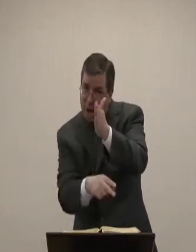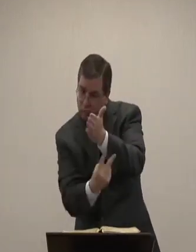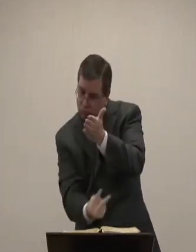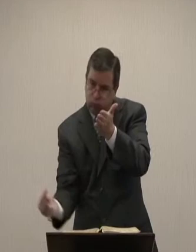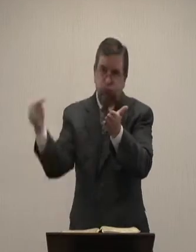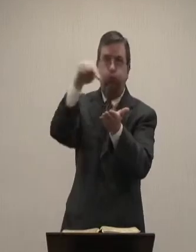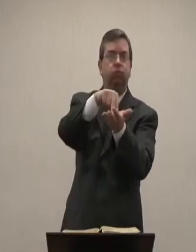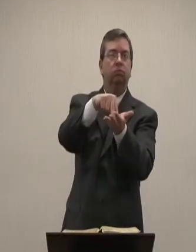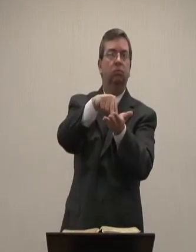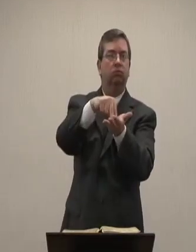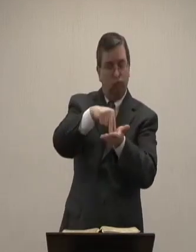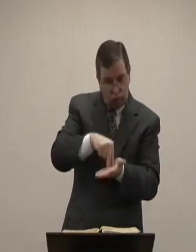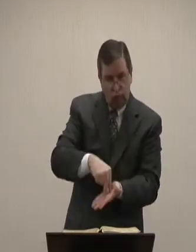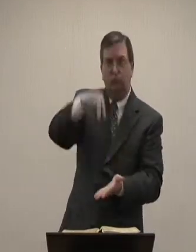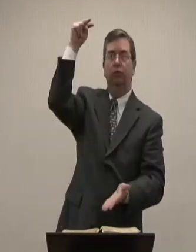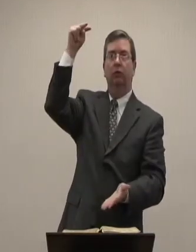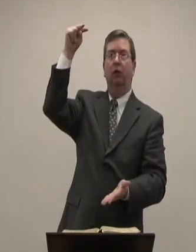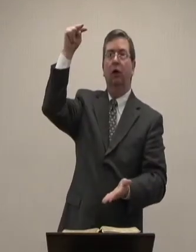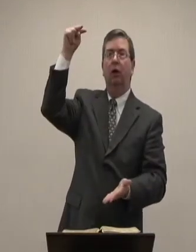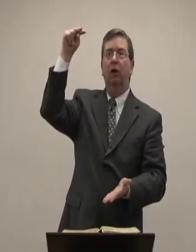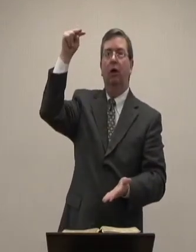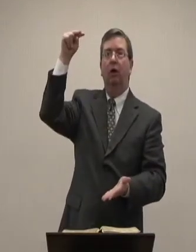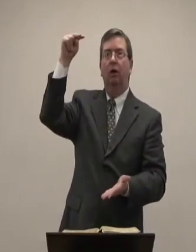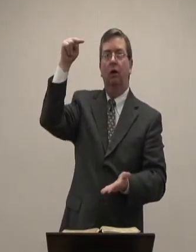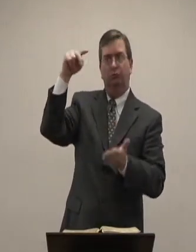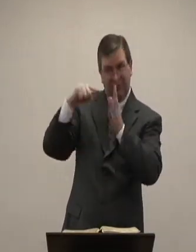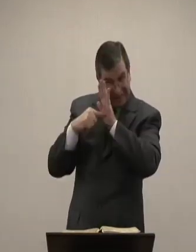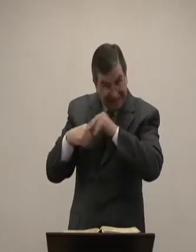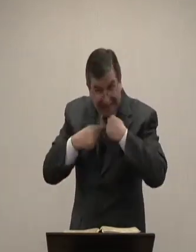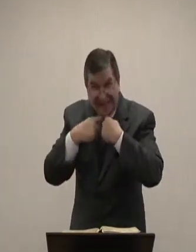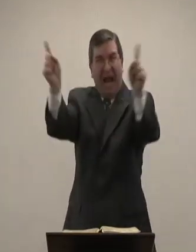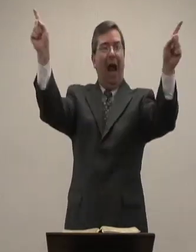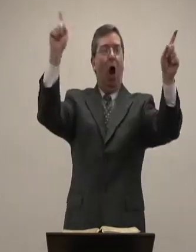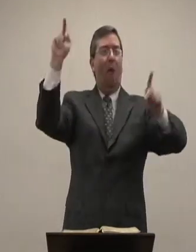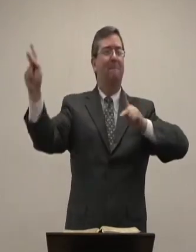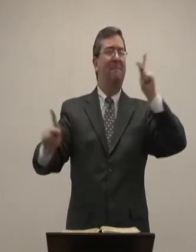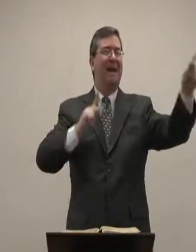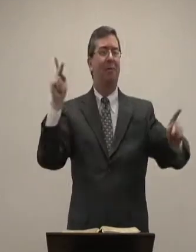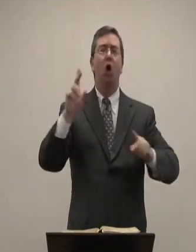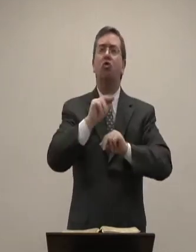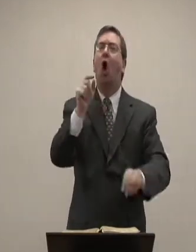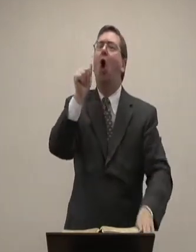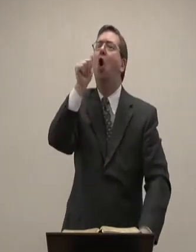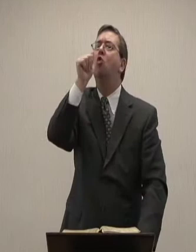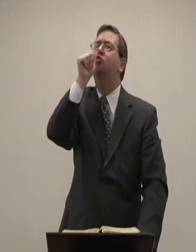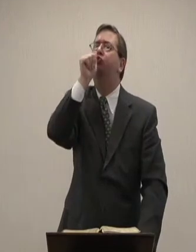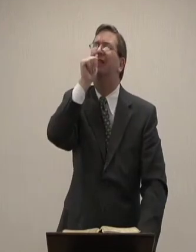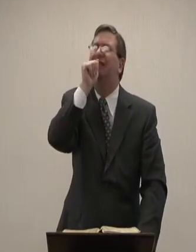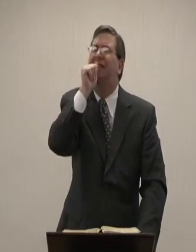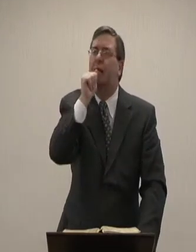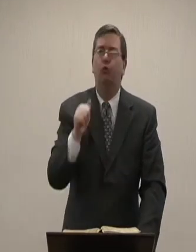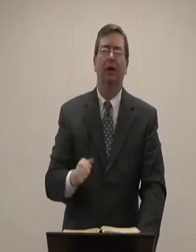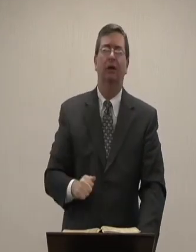Why do we preach the word of Jesus Christ? It shows the death, burial, and resurrection of